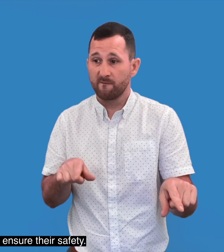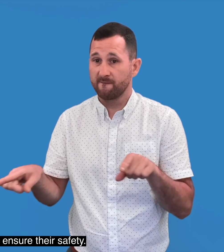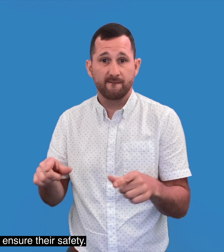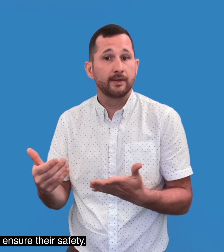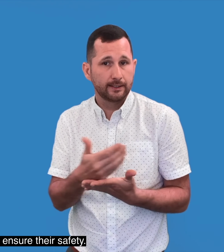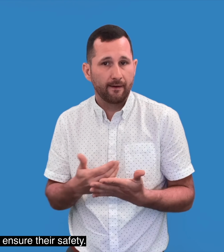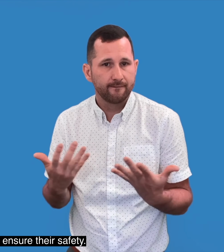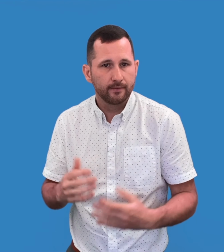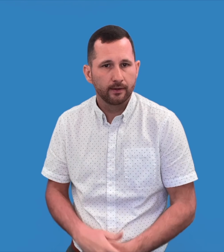their safety.